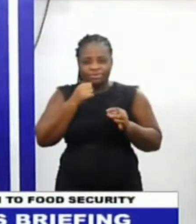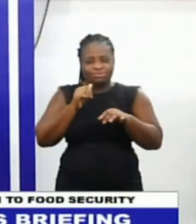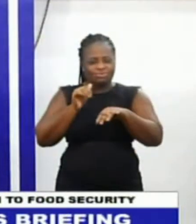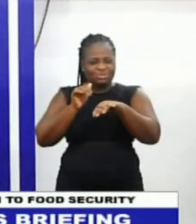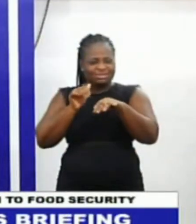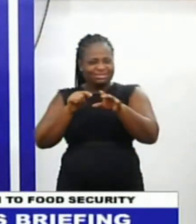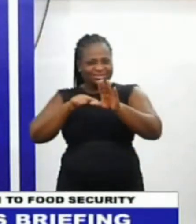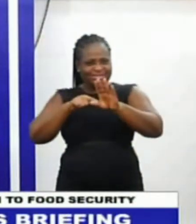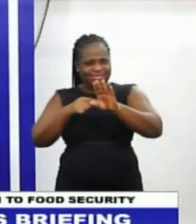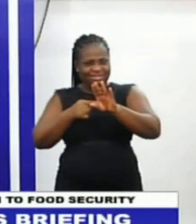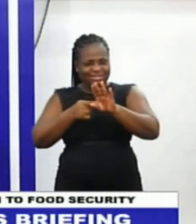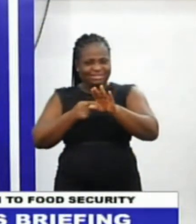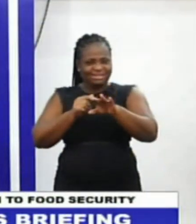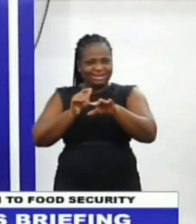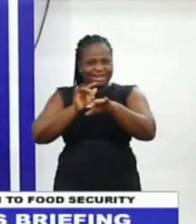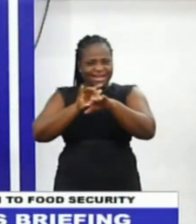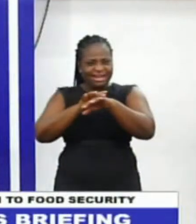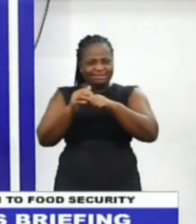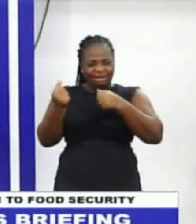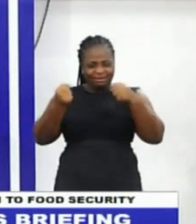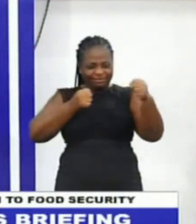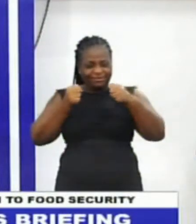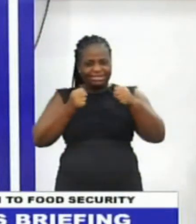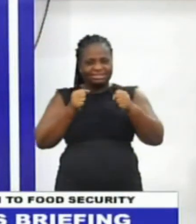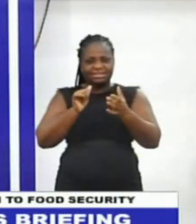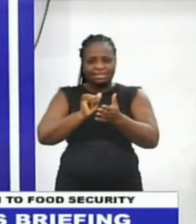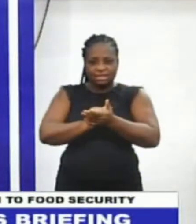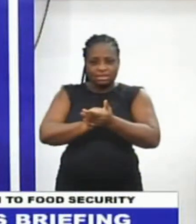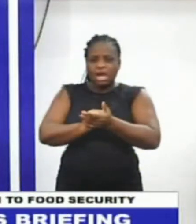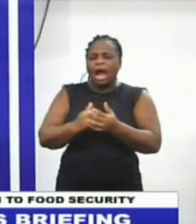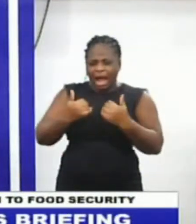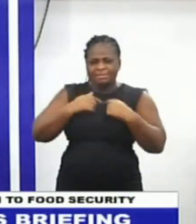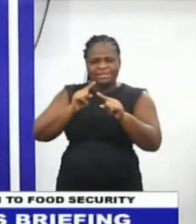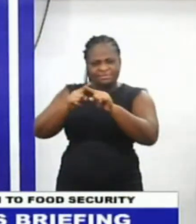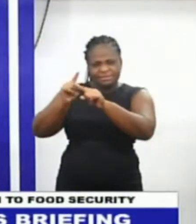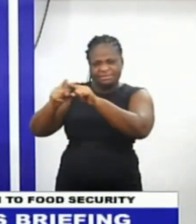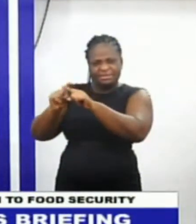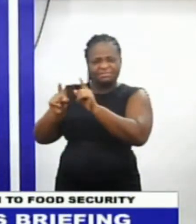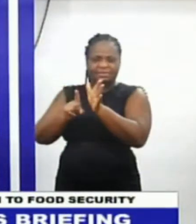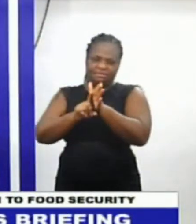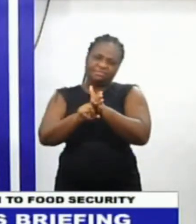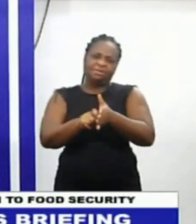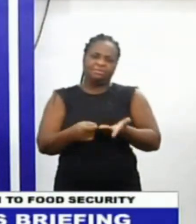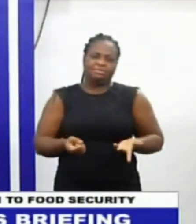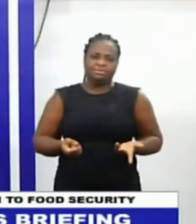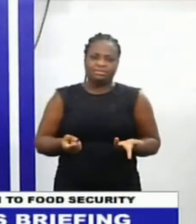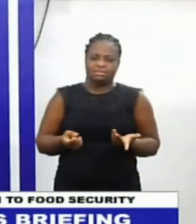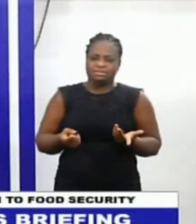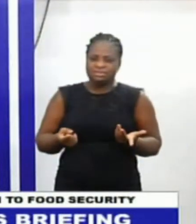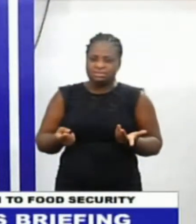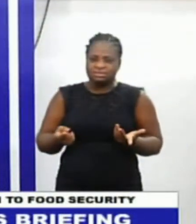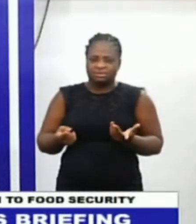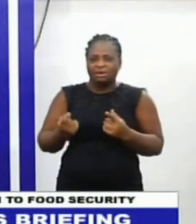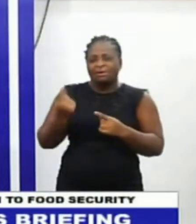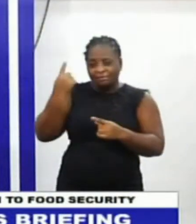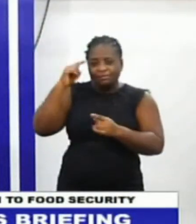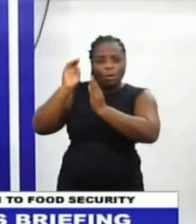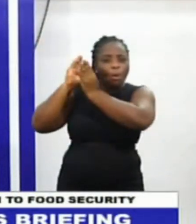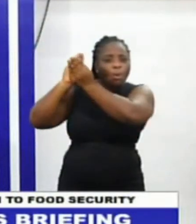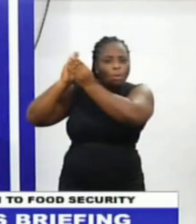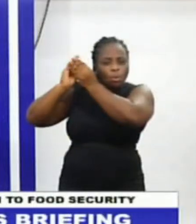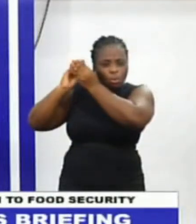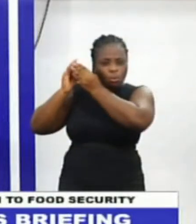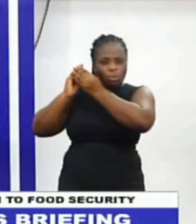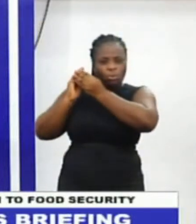battling with. That is also a virus, just like the coronavirus. There's a virus, but there's a virus for cocoa. And cocoa is